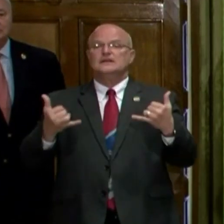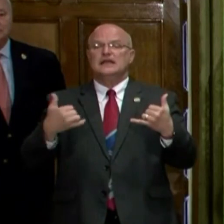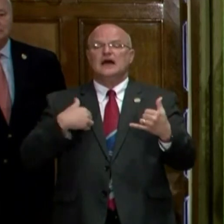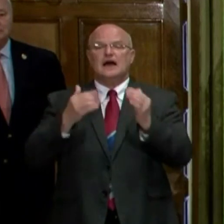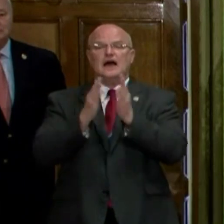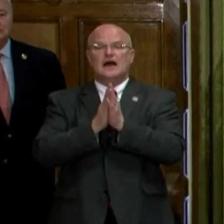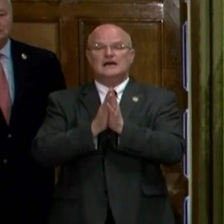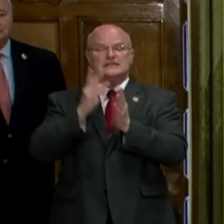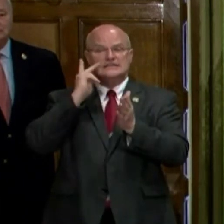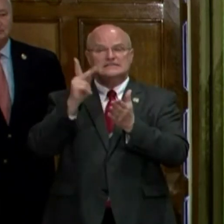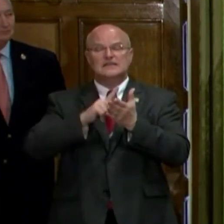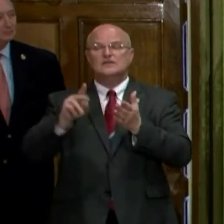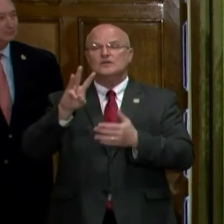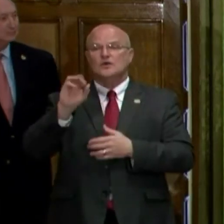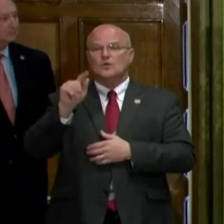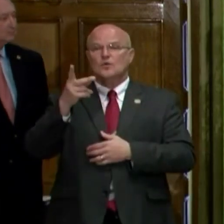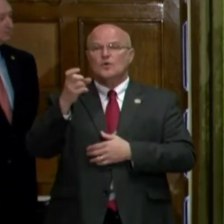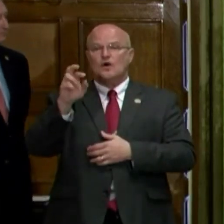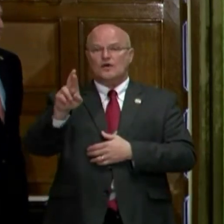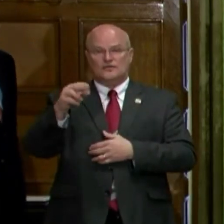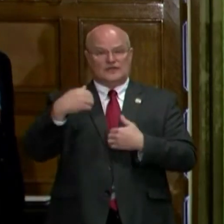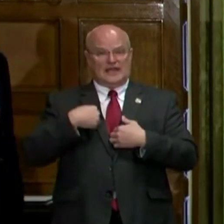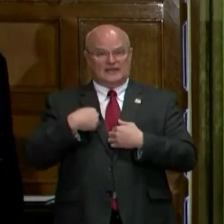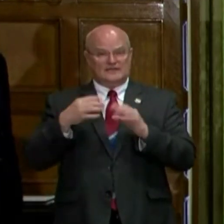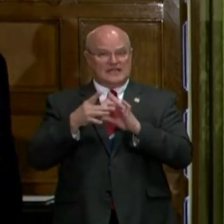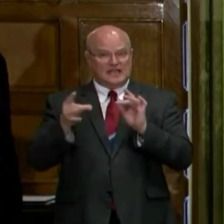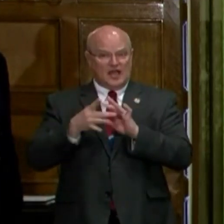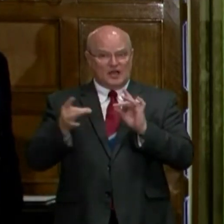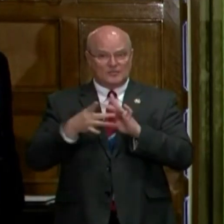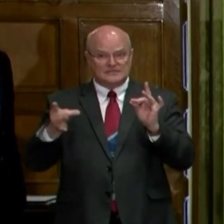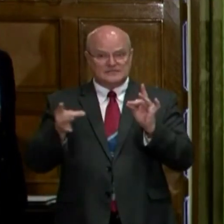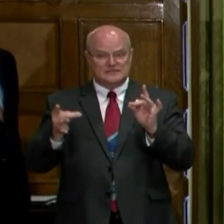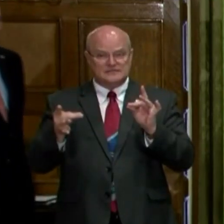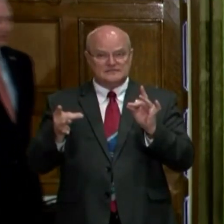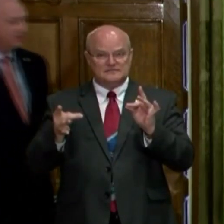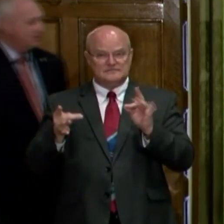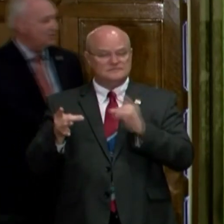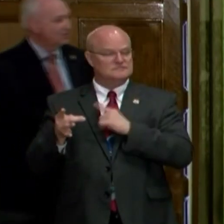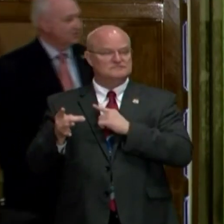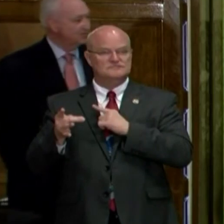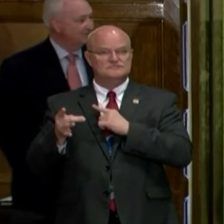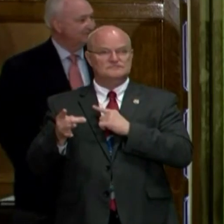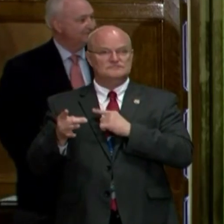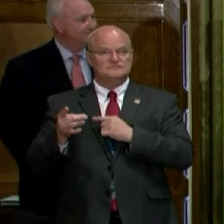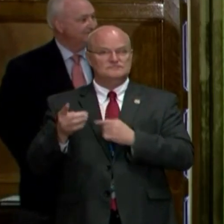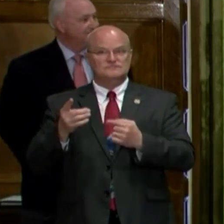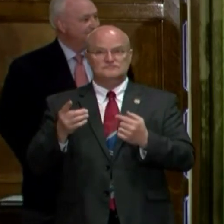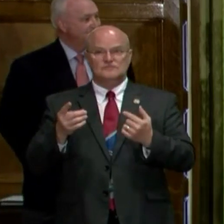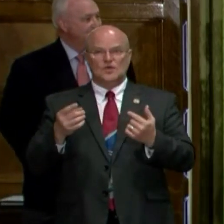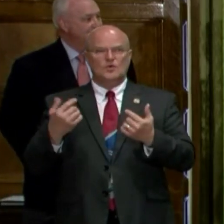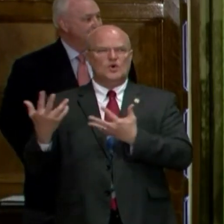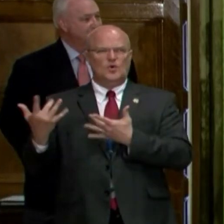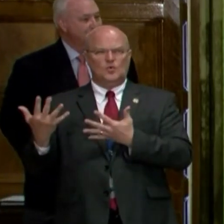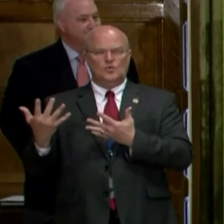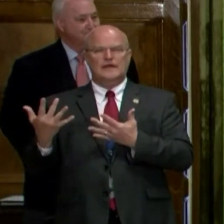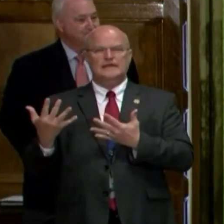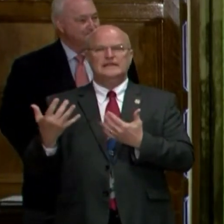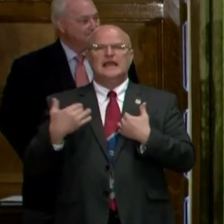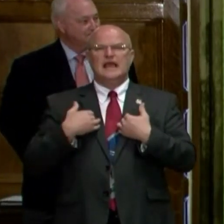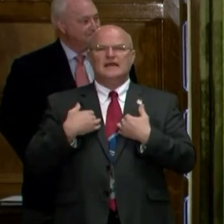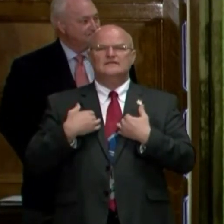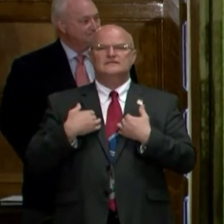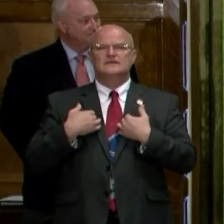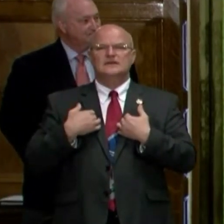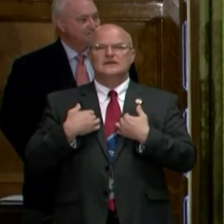want to ask Secretary Walther if he had any comment, whether he wanted to take questions. Either that or questions. All right, we'll wait and we'll have